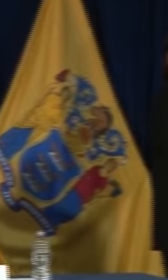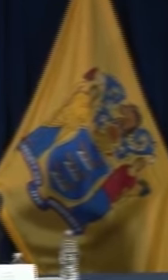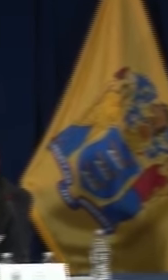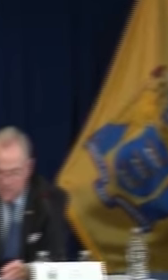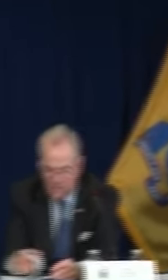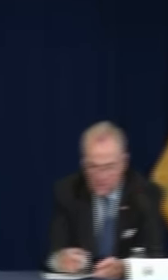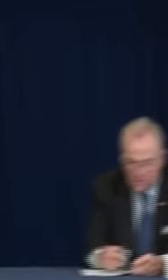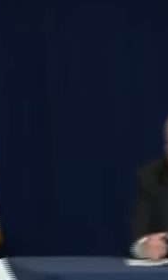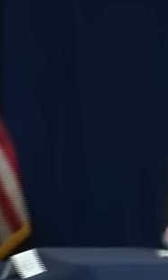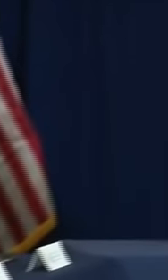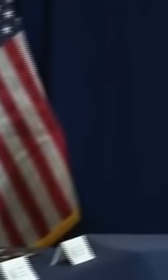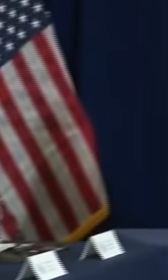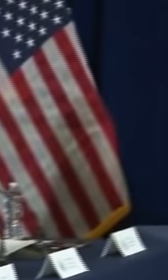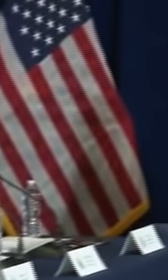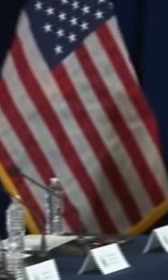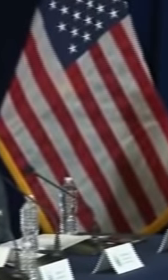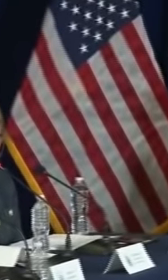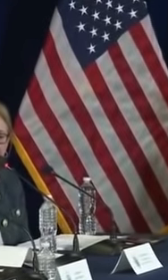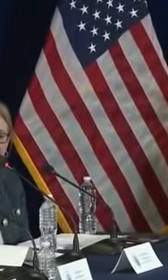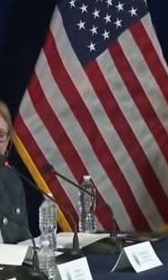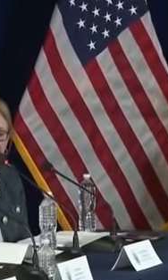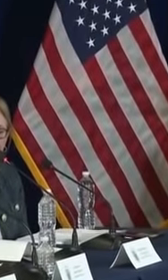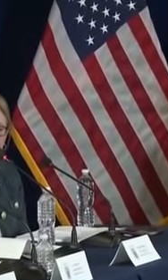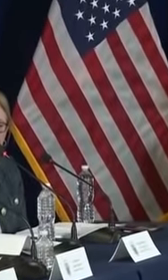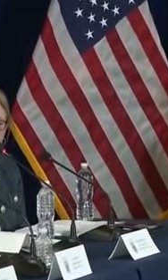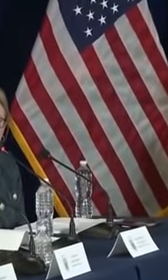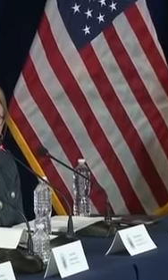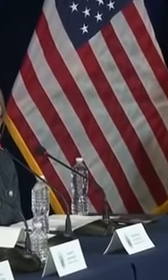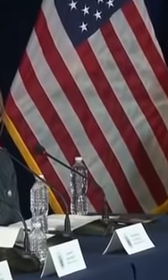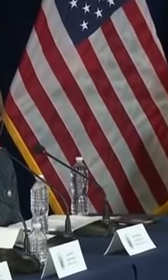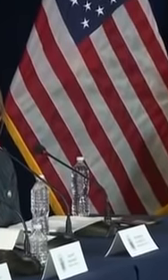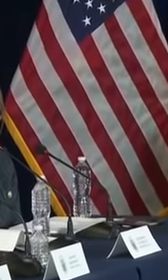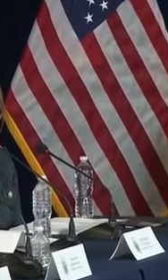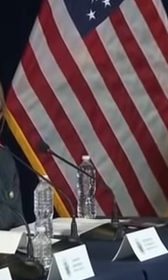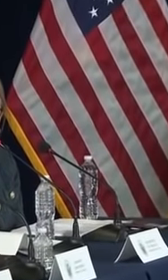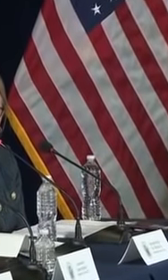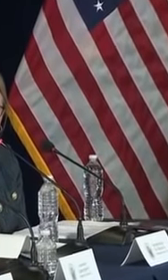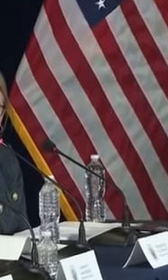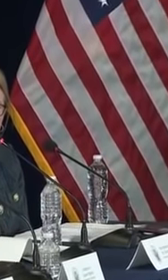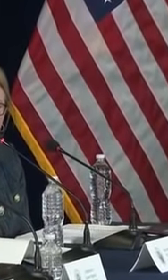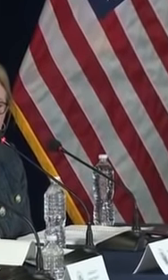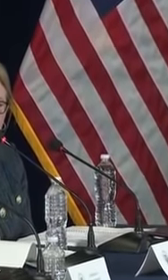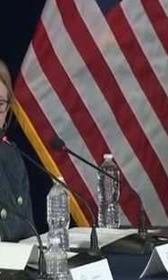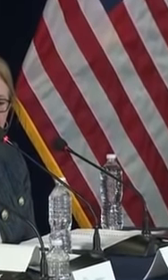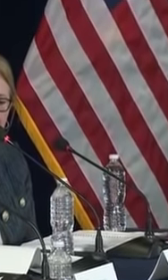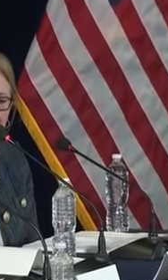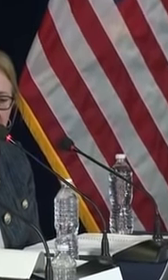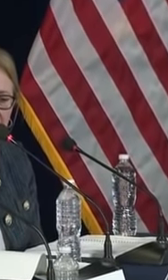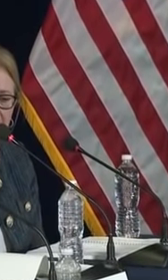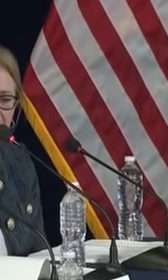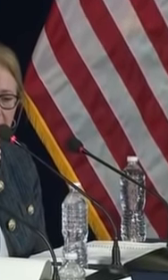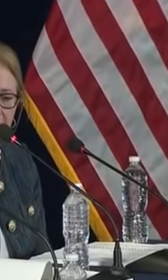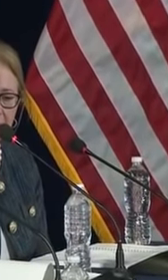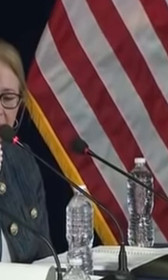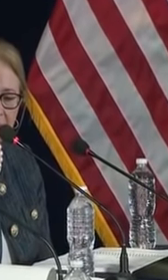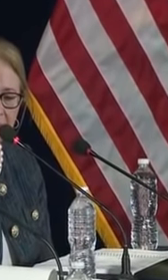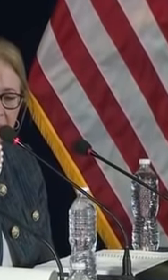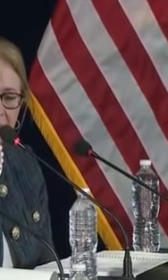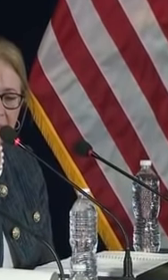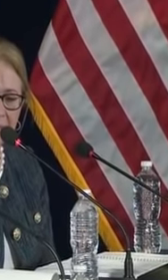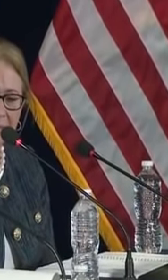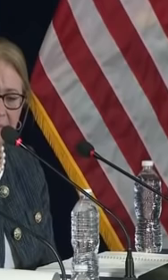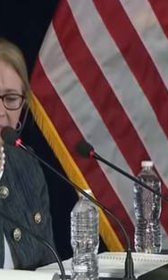place until medically cleared. The issue of contact tracing is somewhat involved, and we have